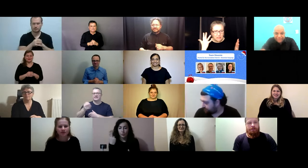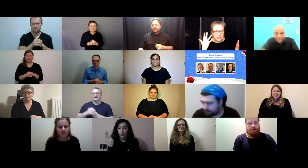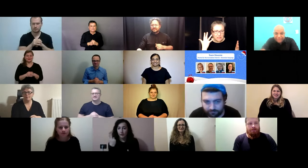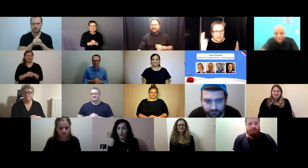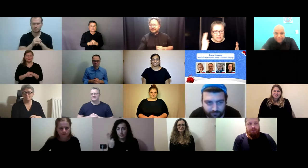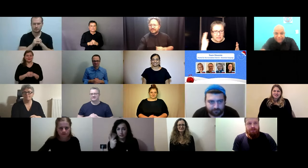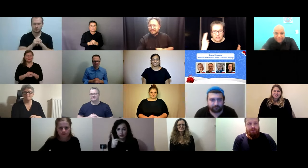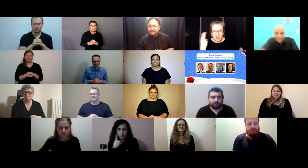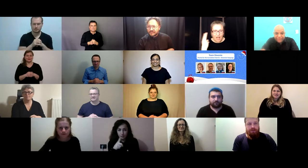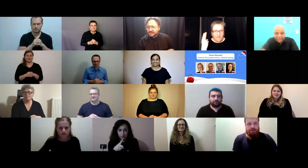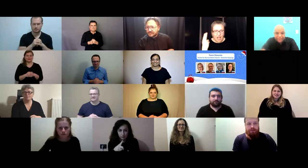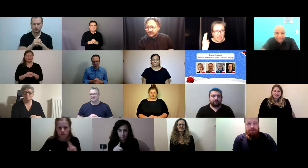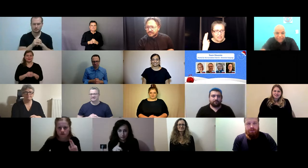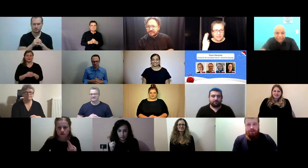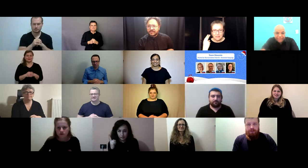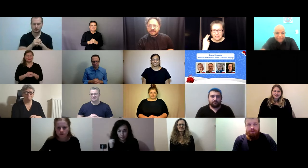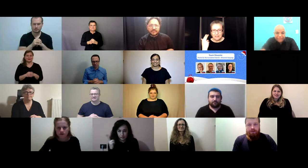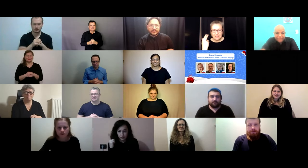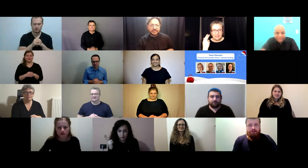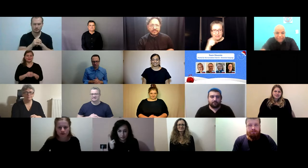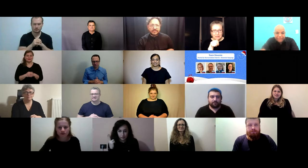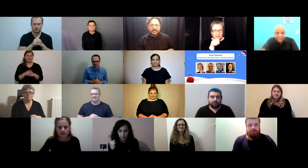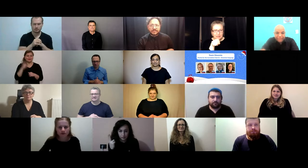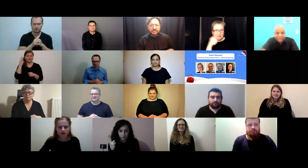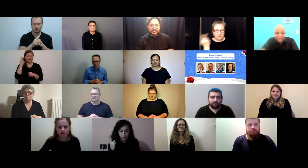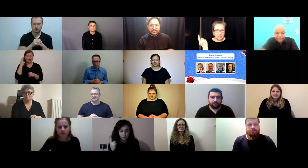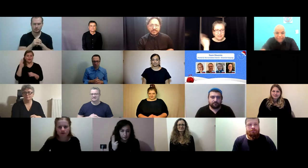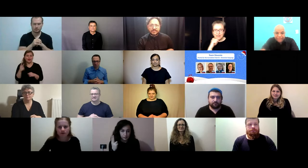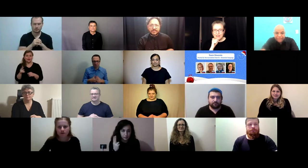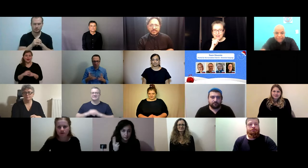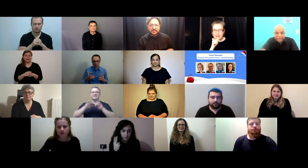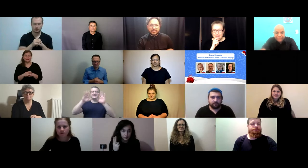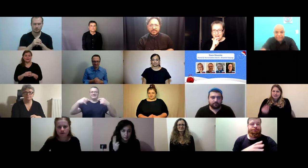No, Italy, Slovenia. Oof. Okay.